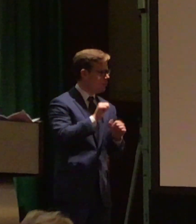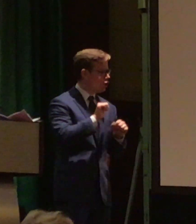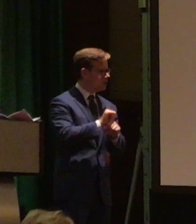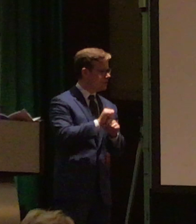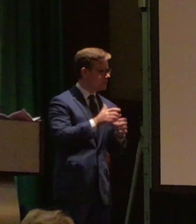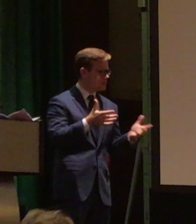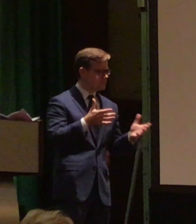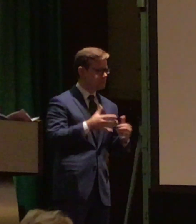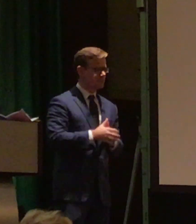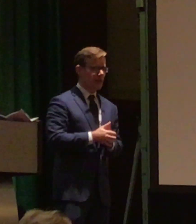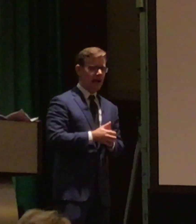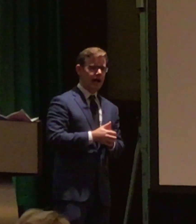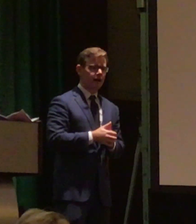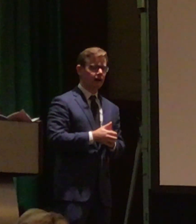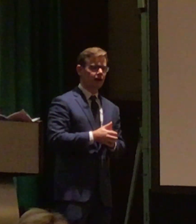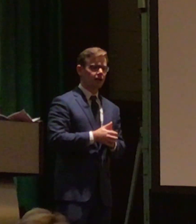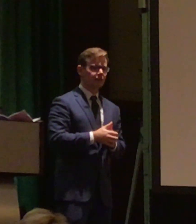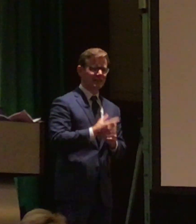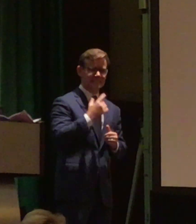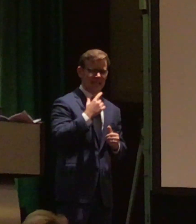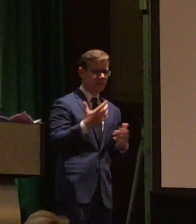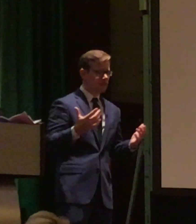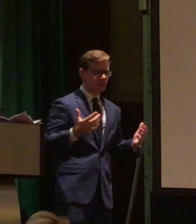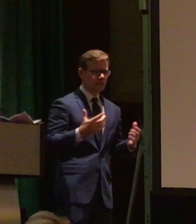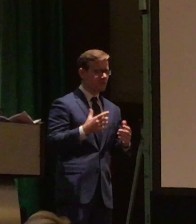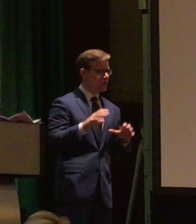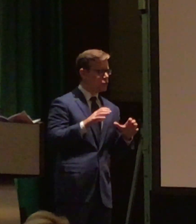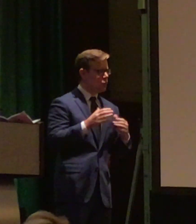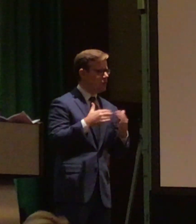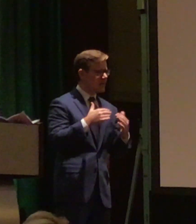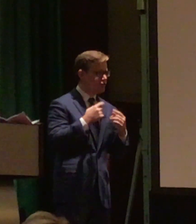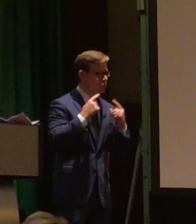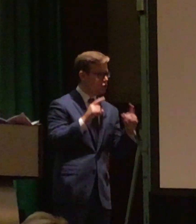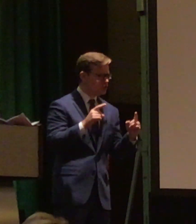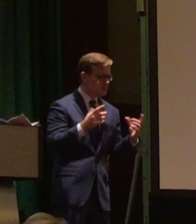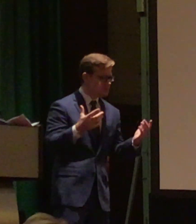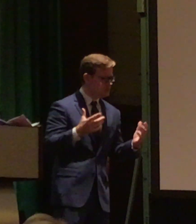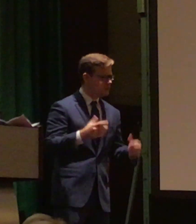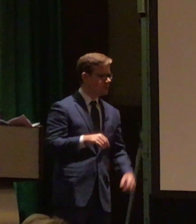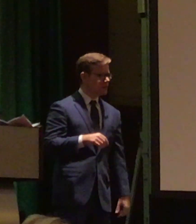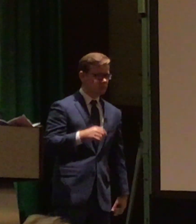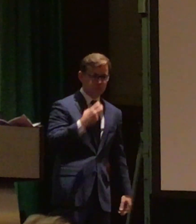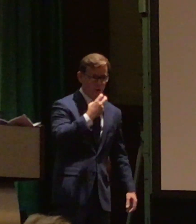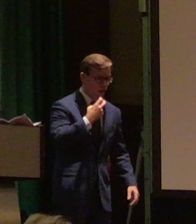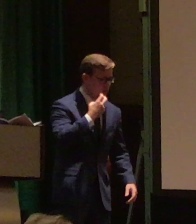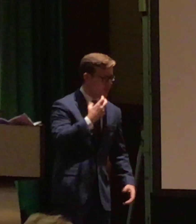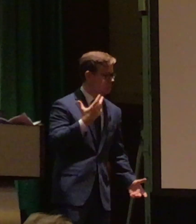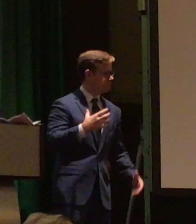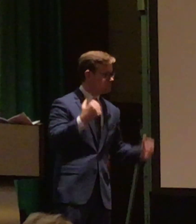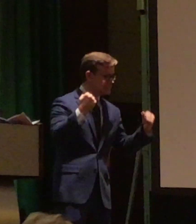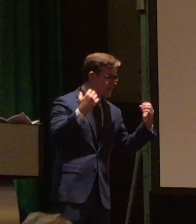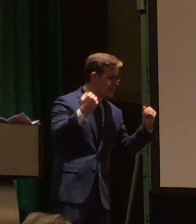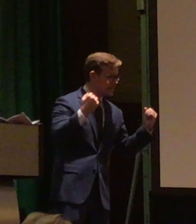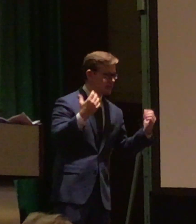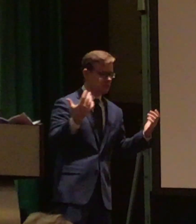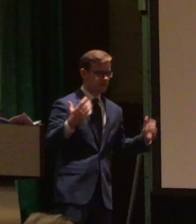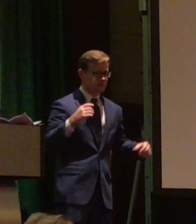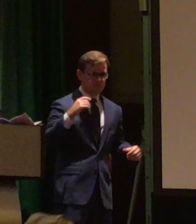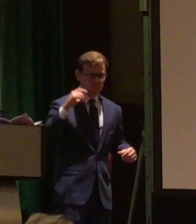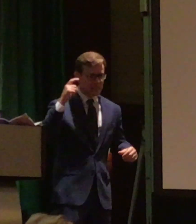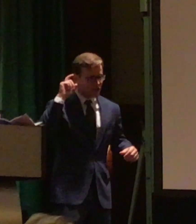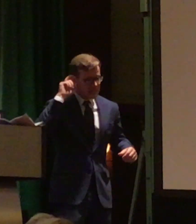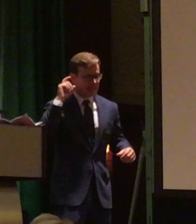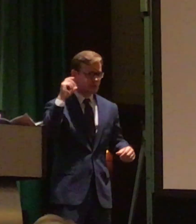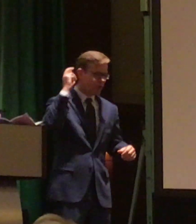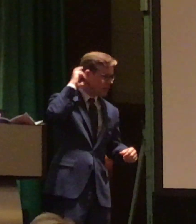And so when I met with them, I asked them what kind of work they did. And they said, well, we do whatever works. They said, we use lip